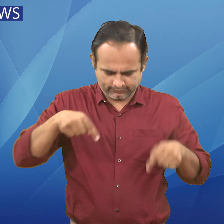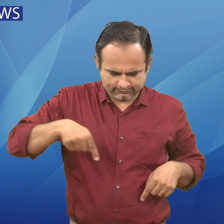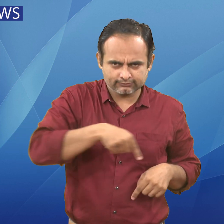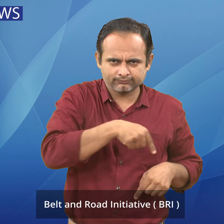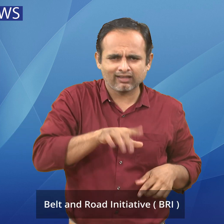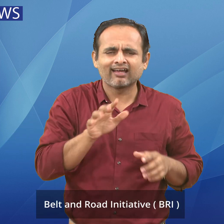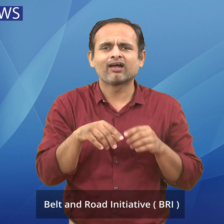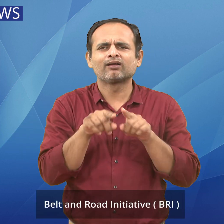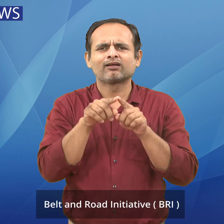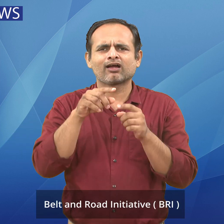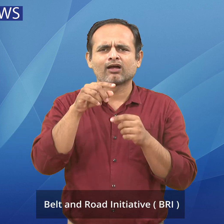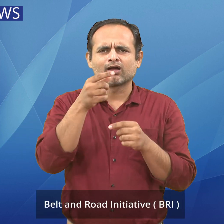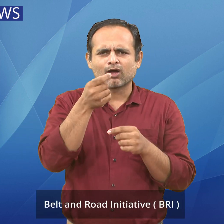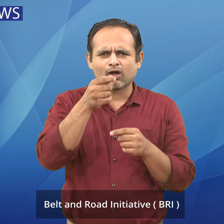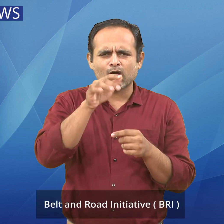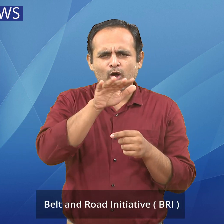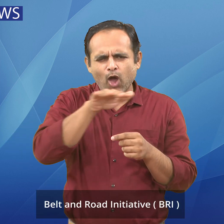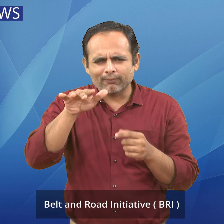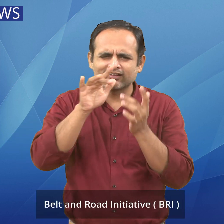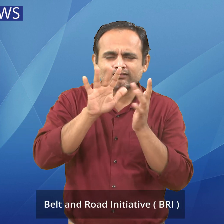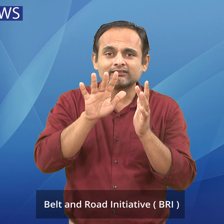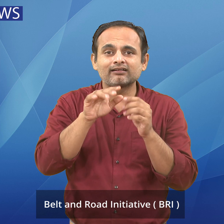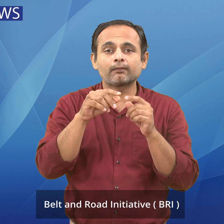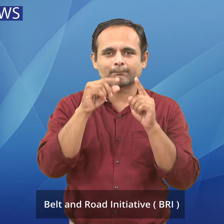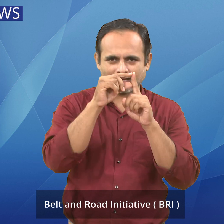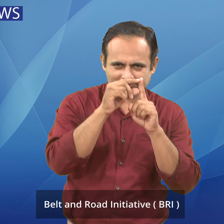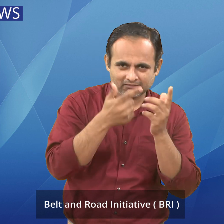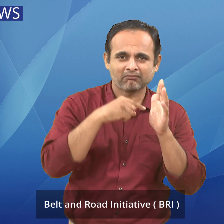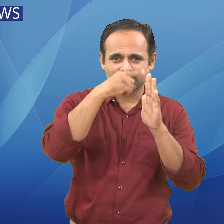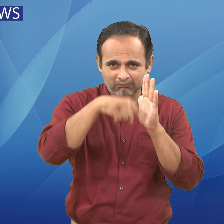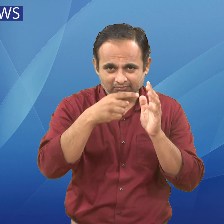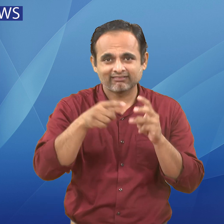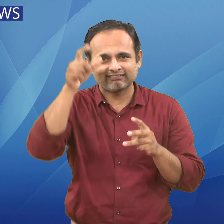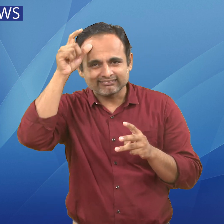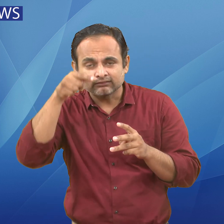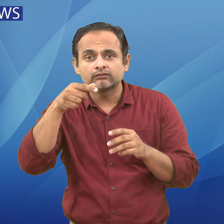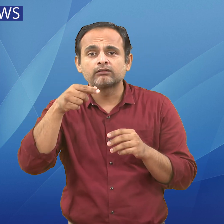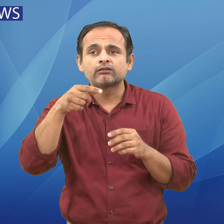nations. The countries received the loans for infrastructural development, according to the reports.